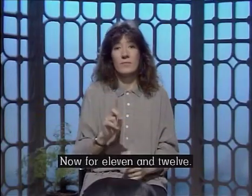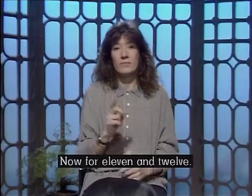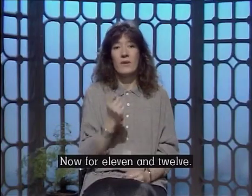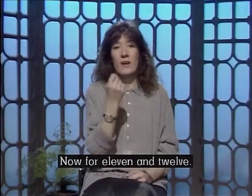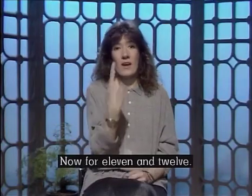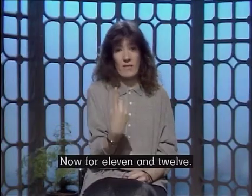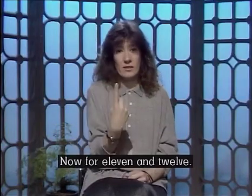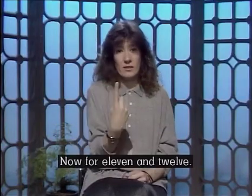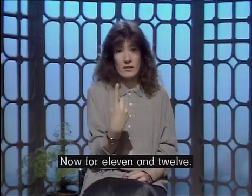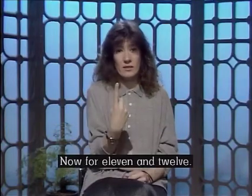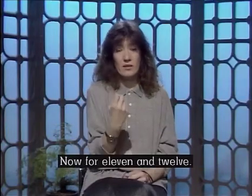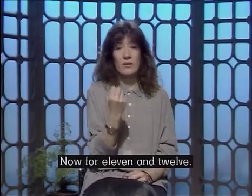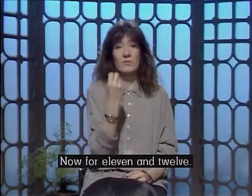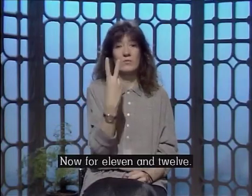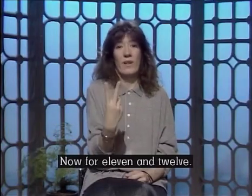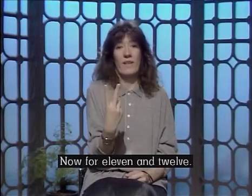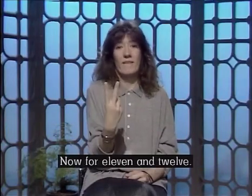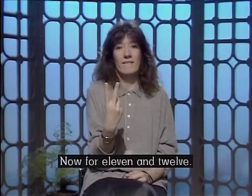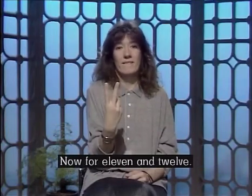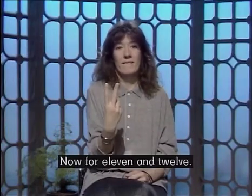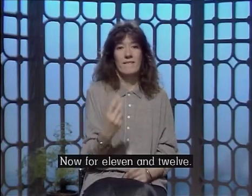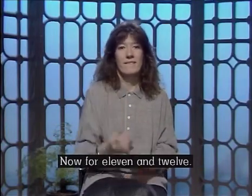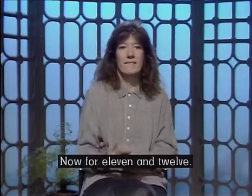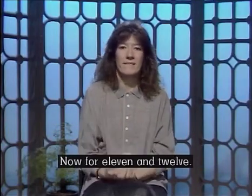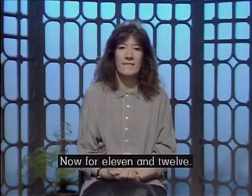Now for 11 and 12.